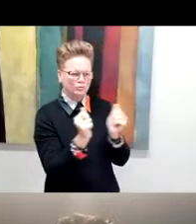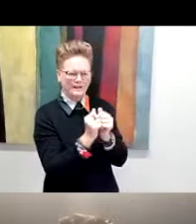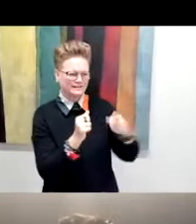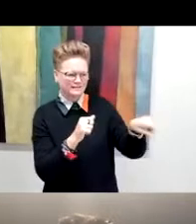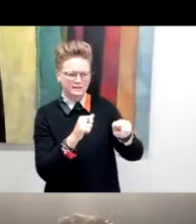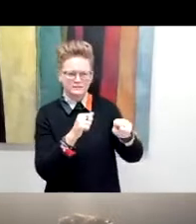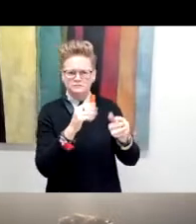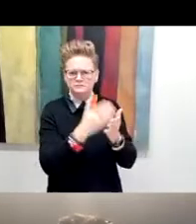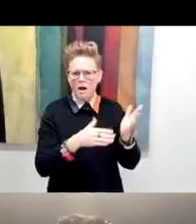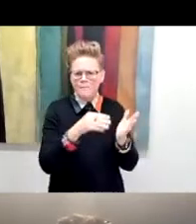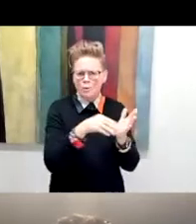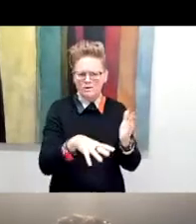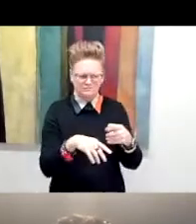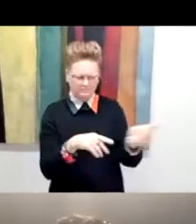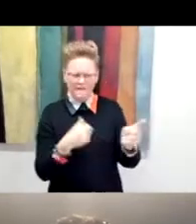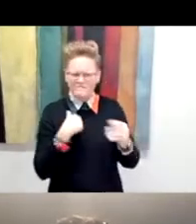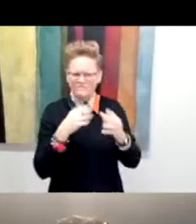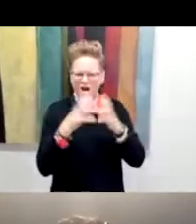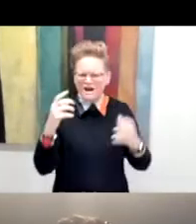early start education,